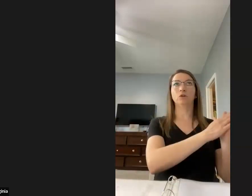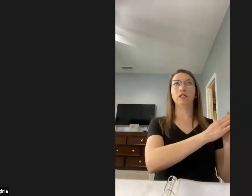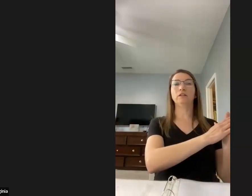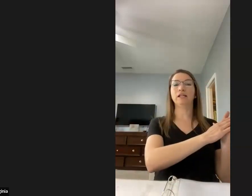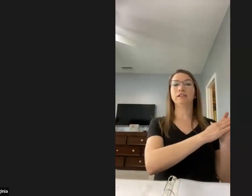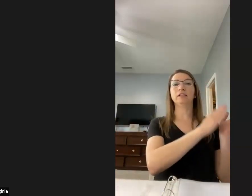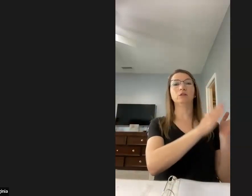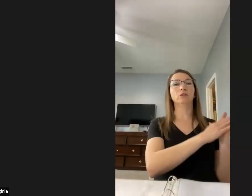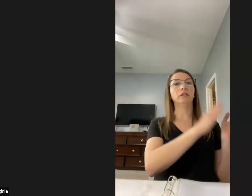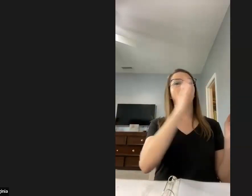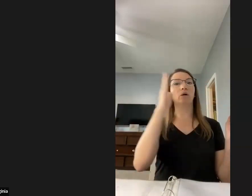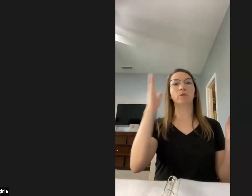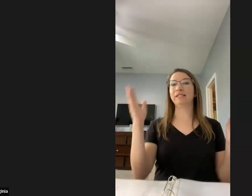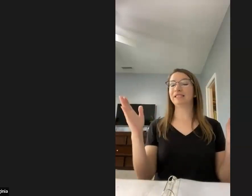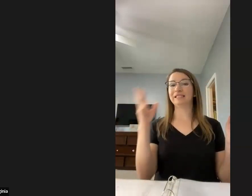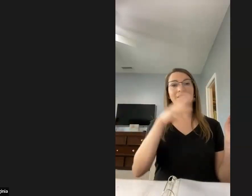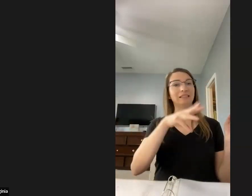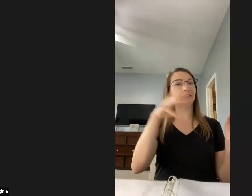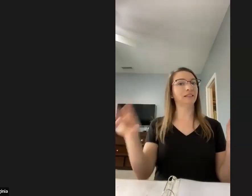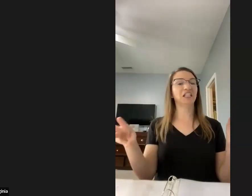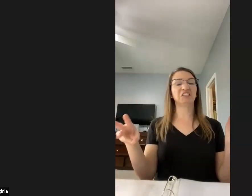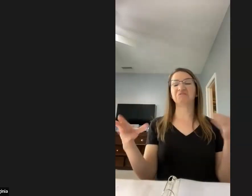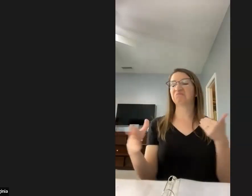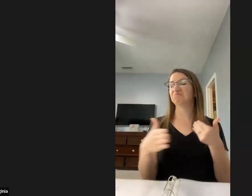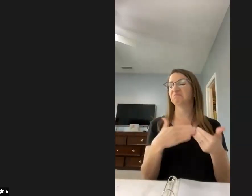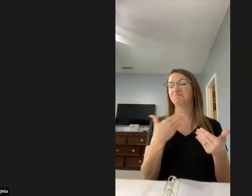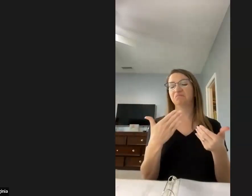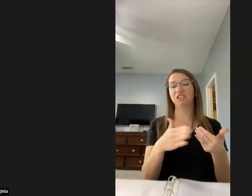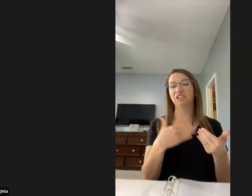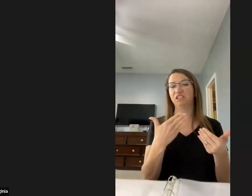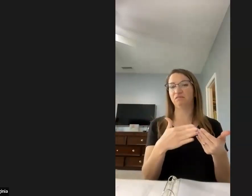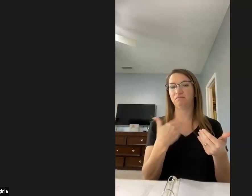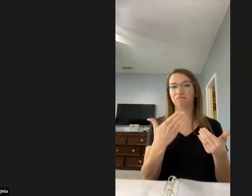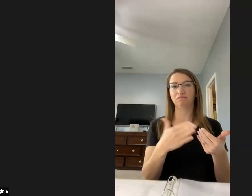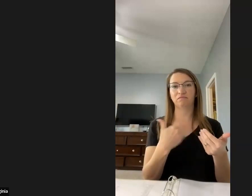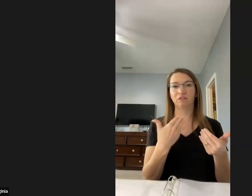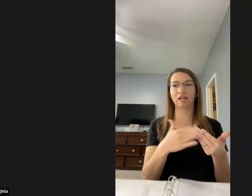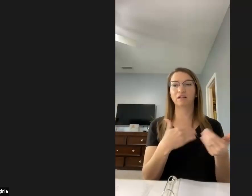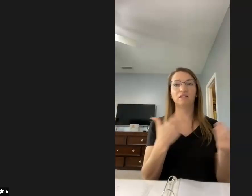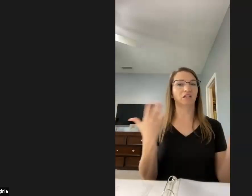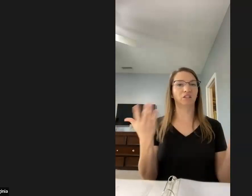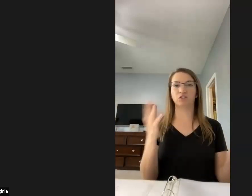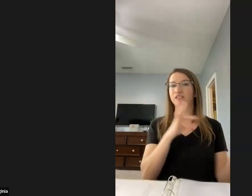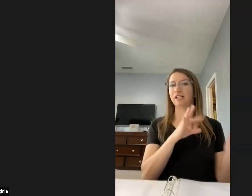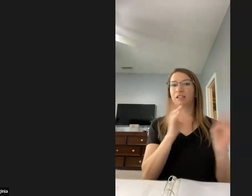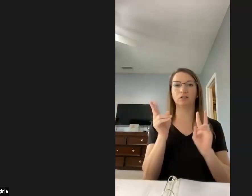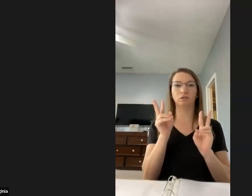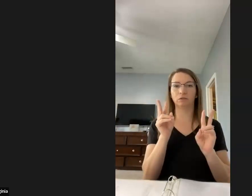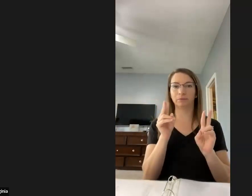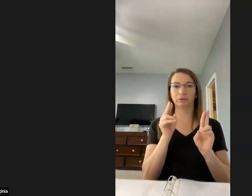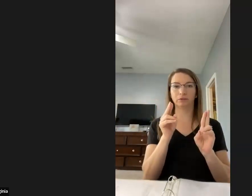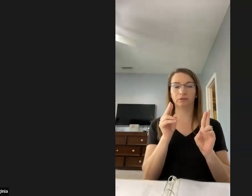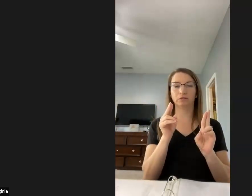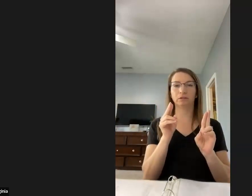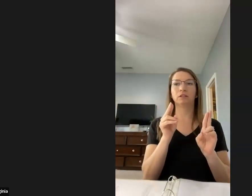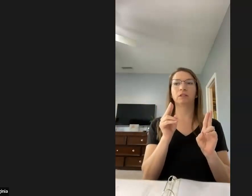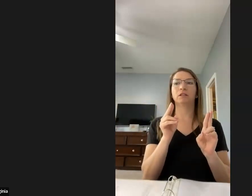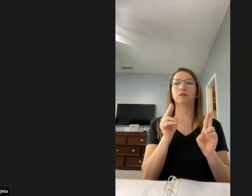30, like I said, 30 all the way to 66, easy, okay? You're just signing the two numbers, all